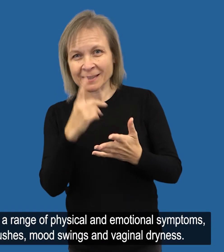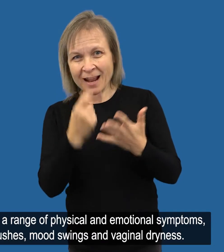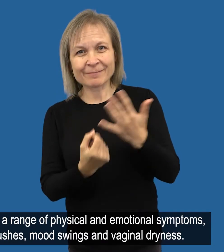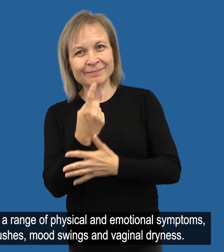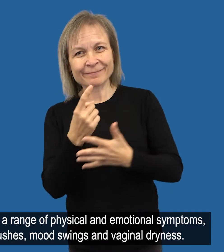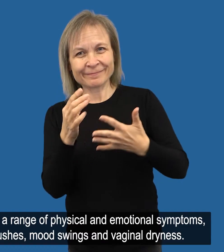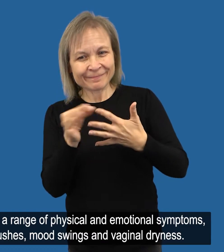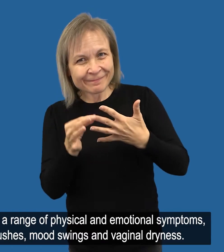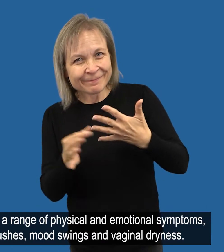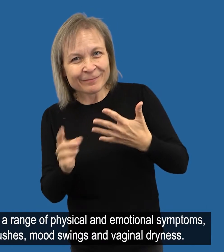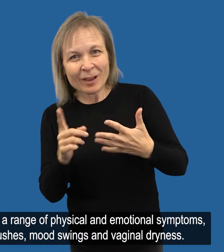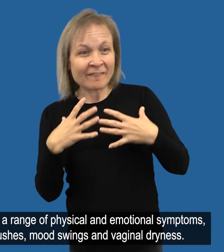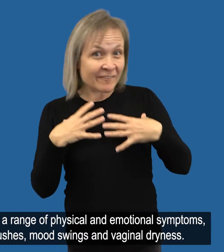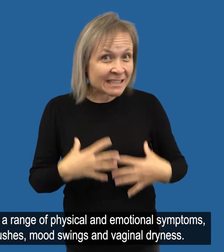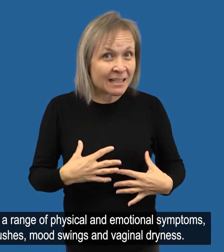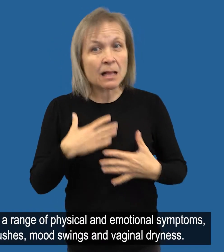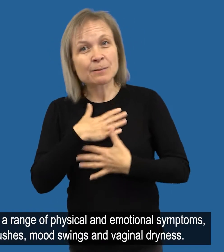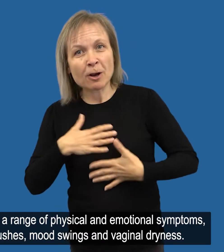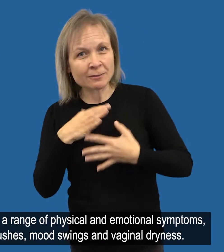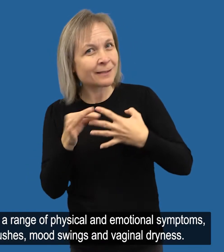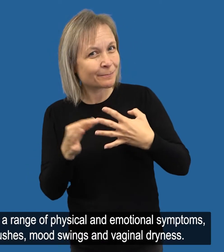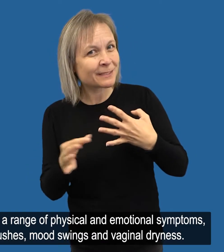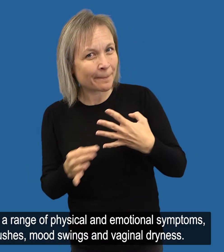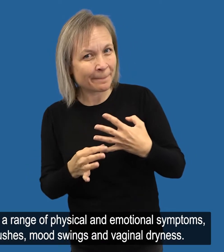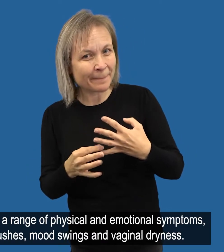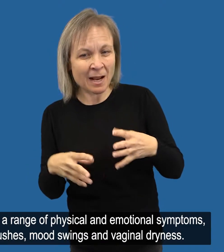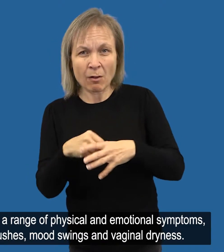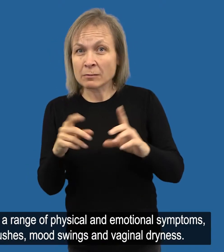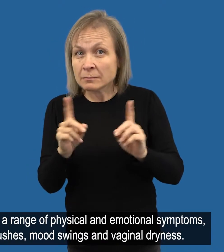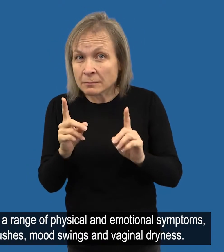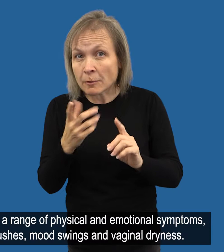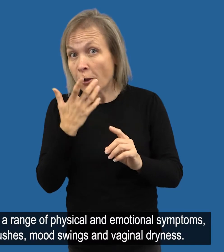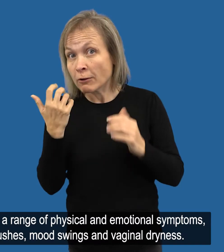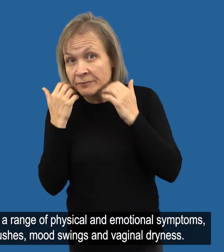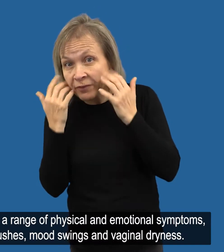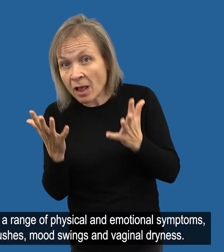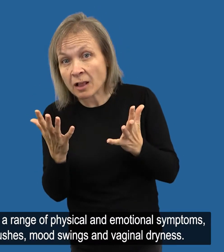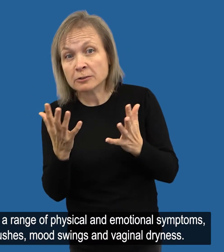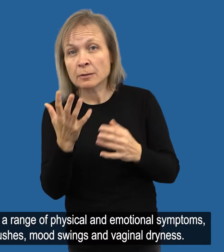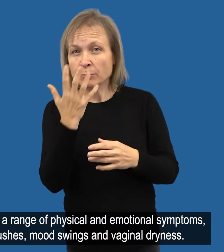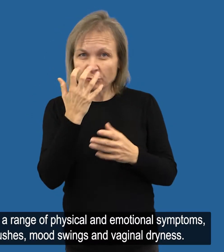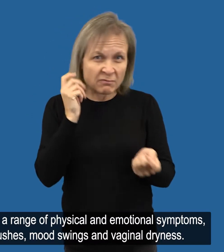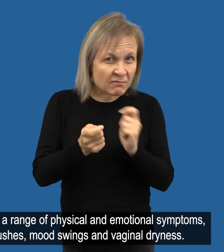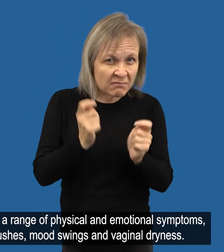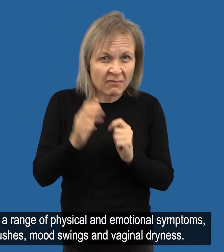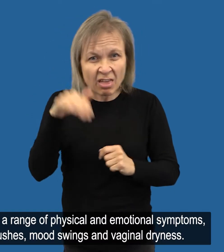Falling levels cause a range of physical and emotional symptoms, including hot flushes, mood swings, and vaginal dryness.